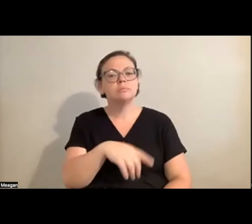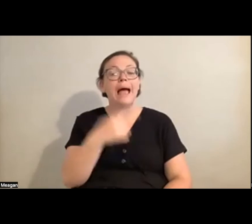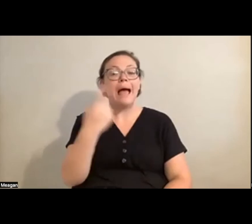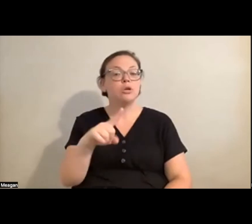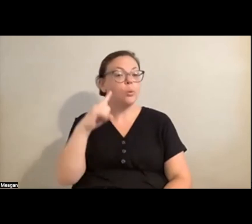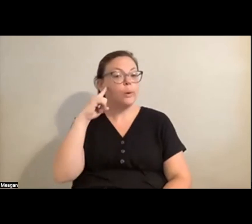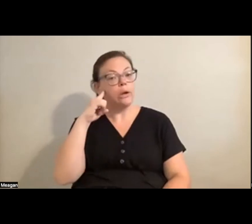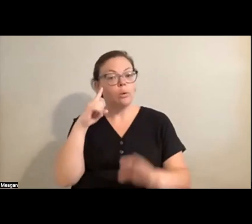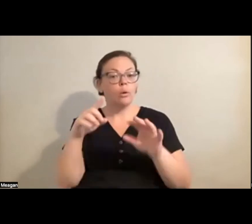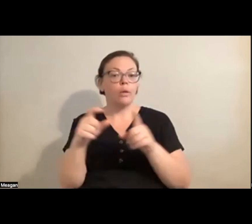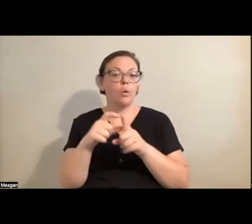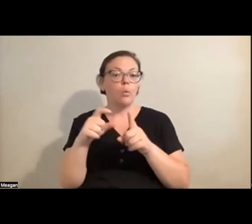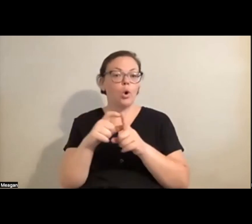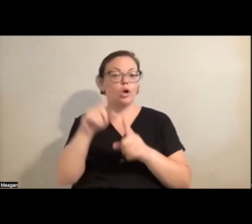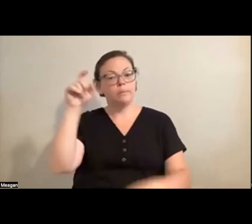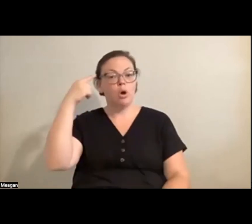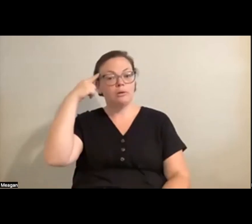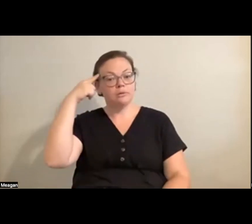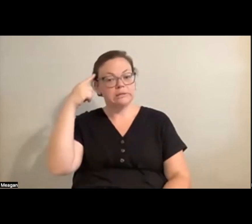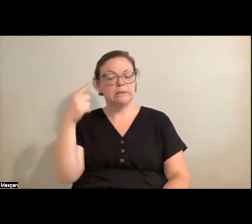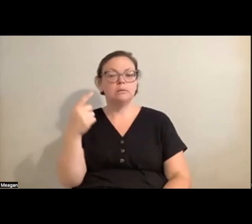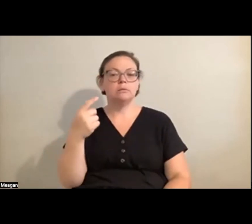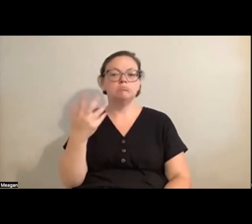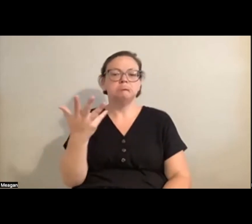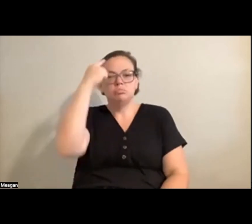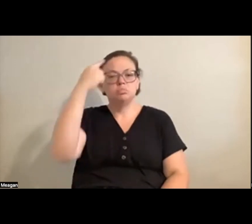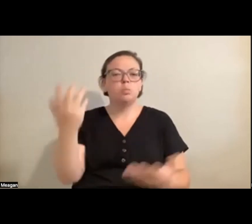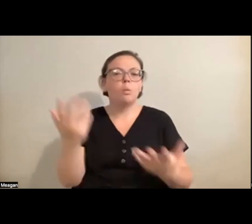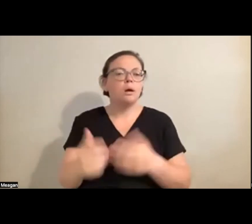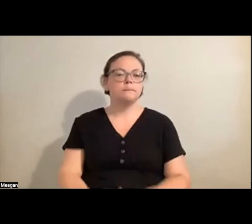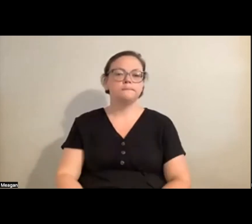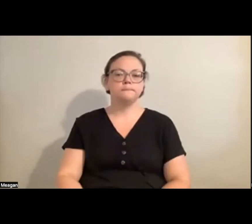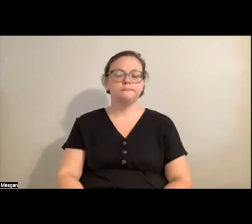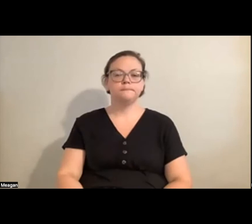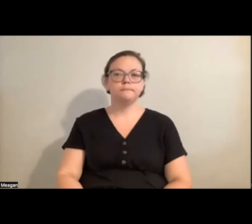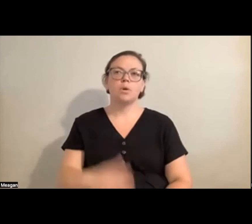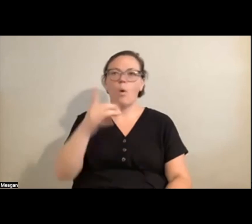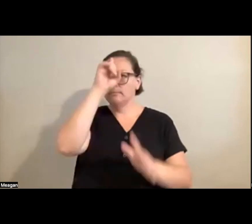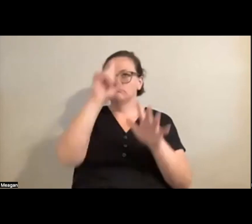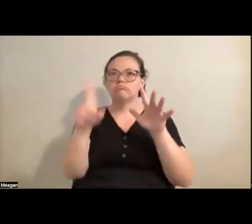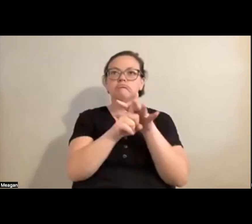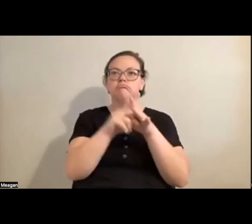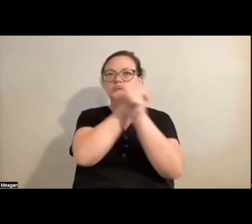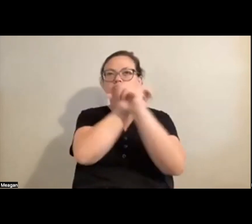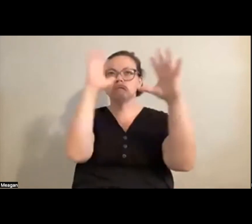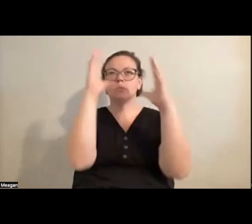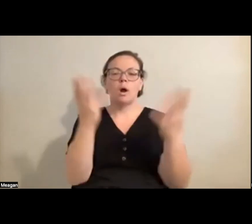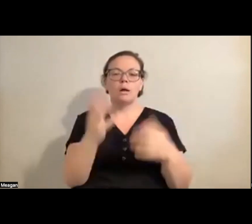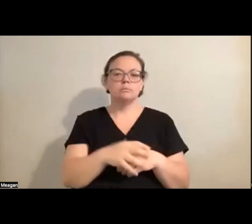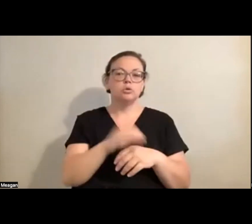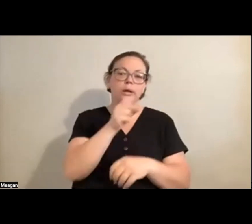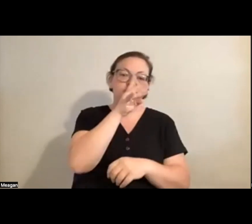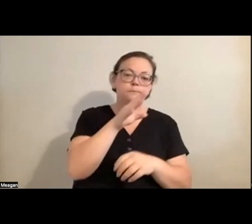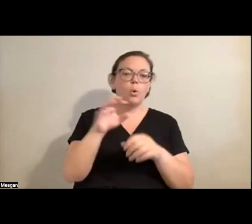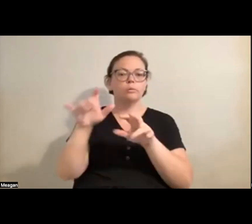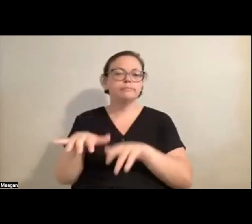word bureaucracy, what do you think? What comes to mind? And you can just unmute or share in the